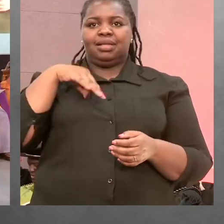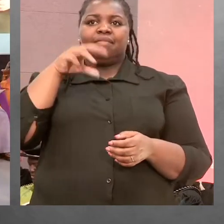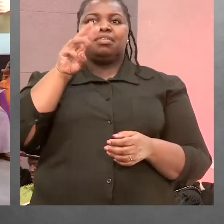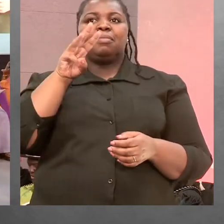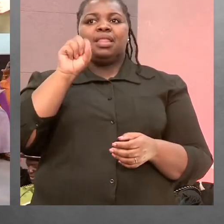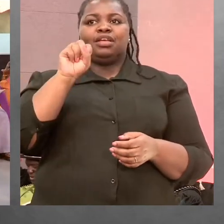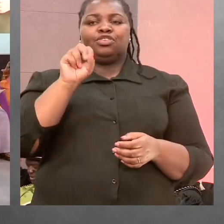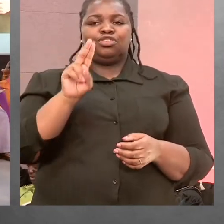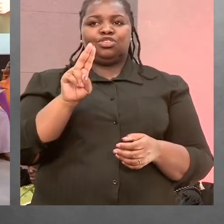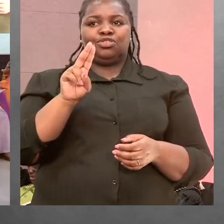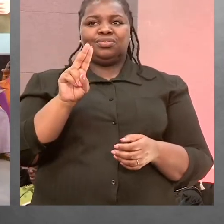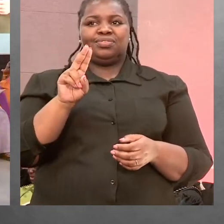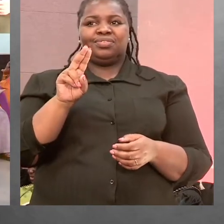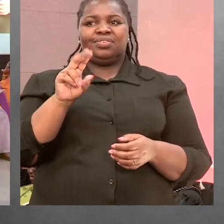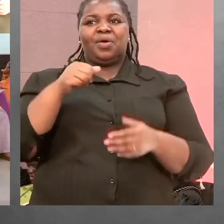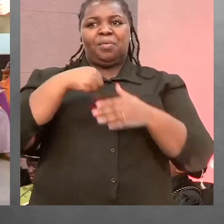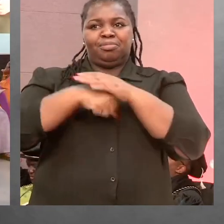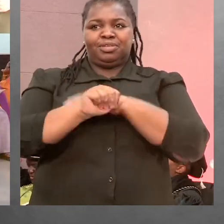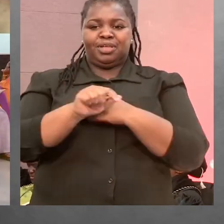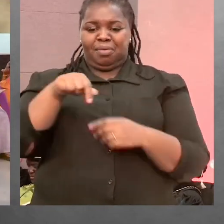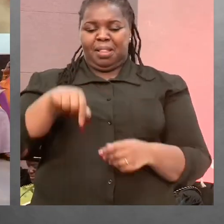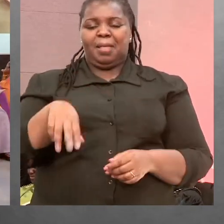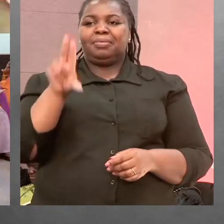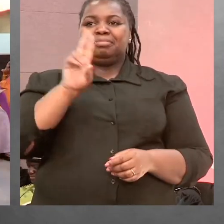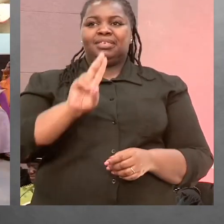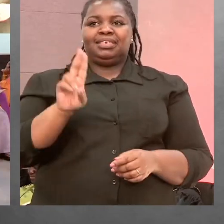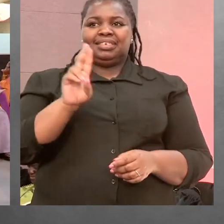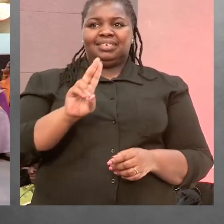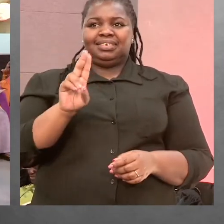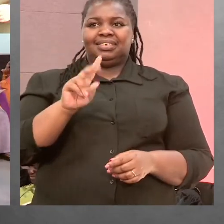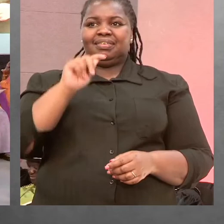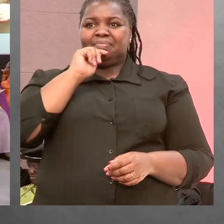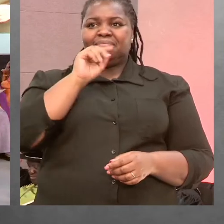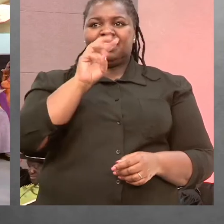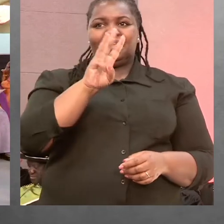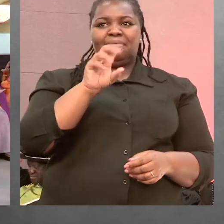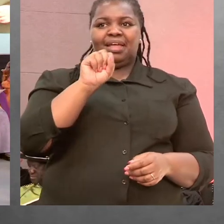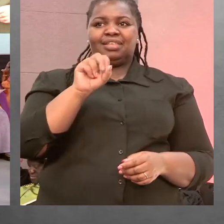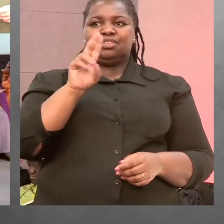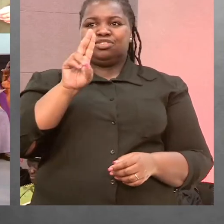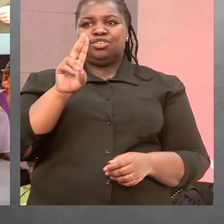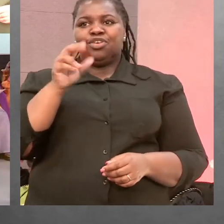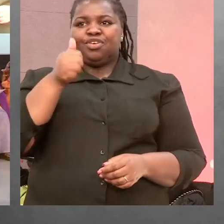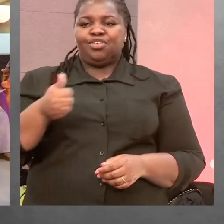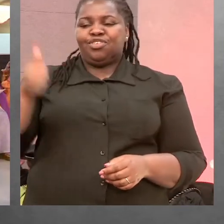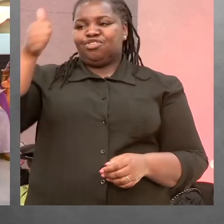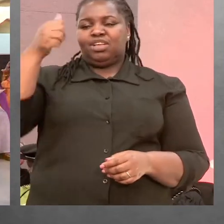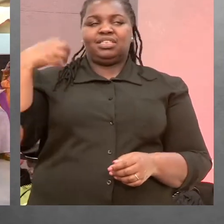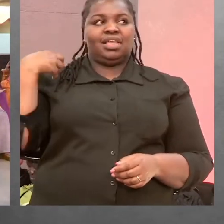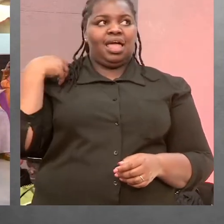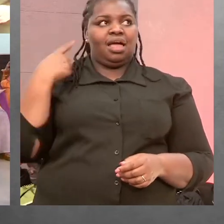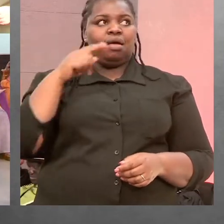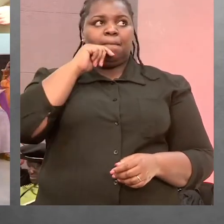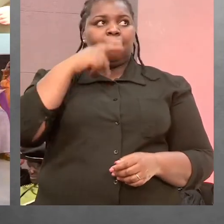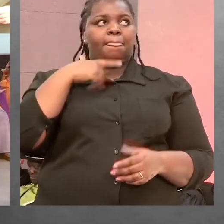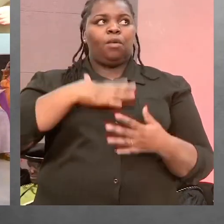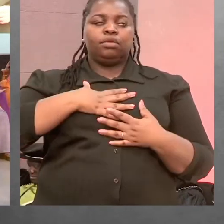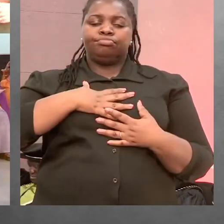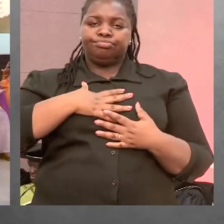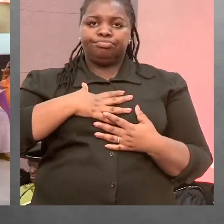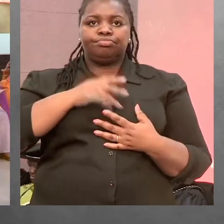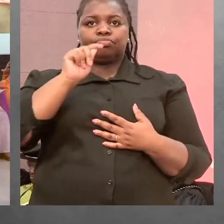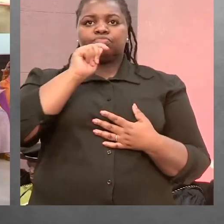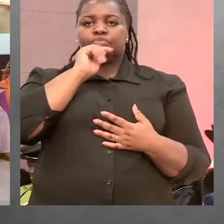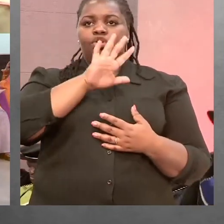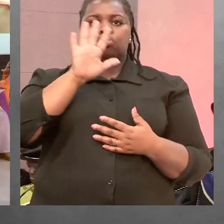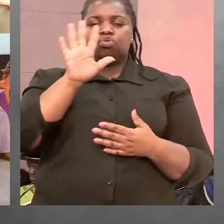WSU, Nzalelwane yase Mthatha, and the WSU Chancellor. I wish to express that it is